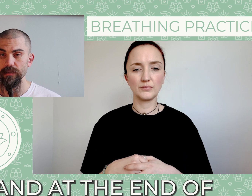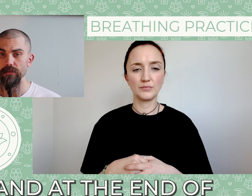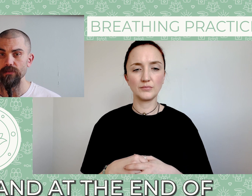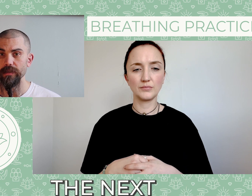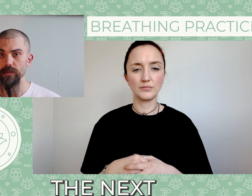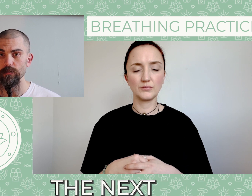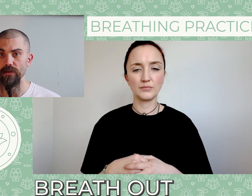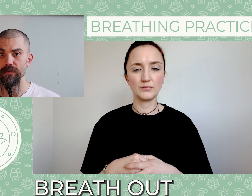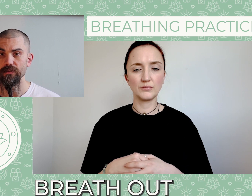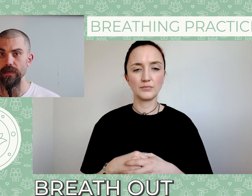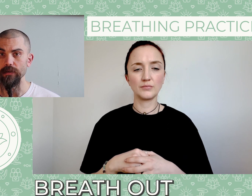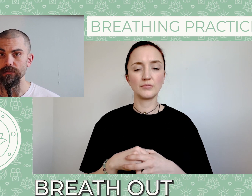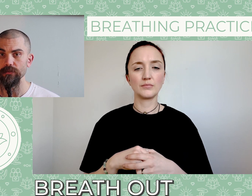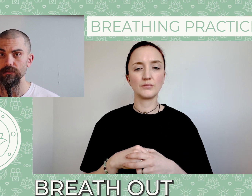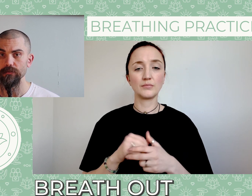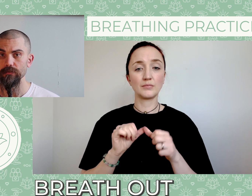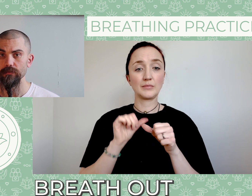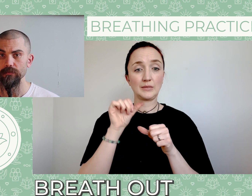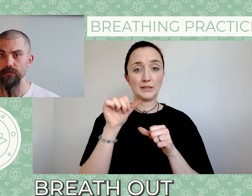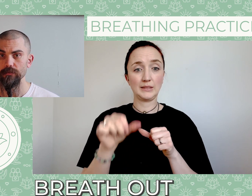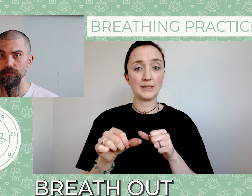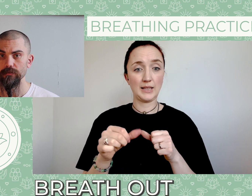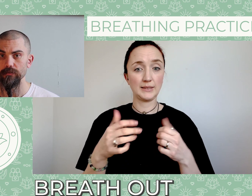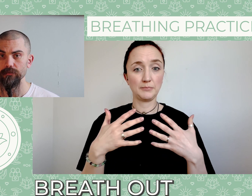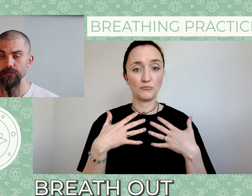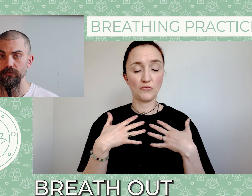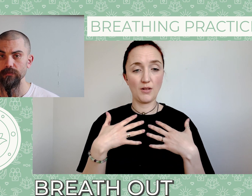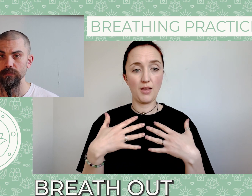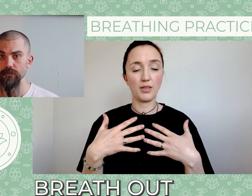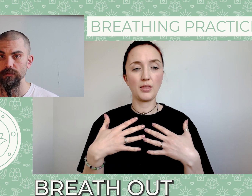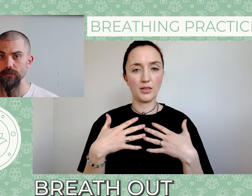And at the end of the next breath out,